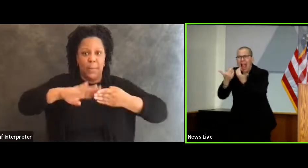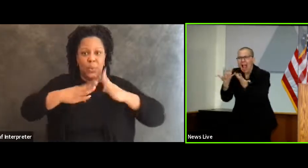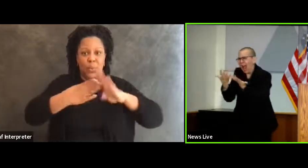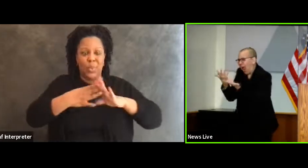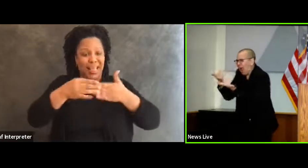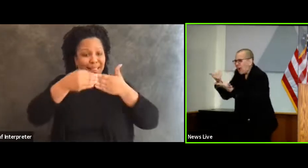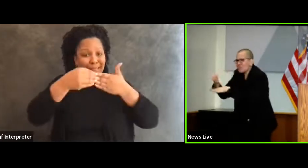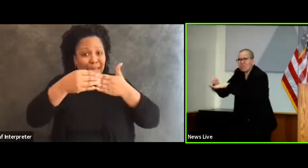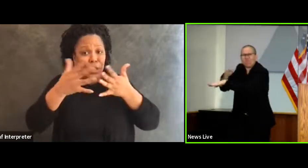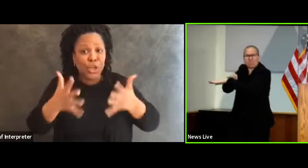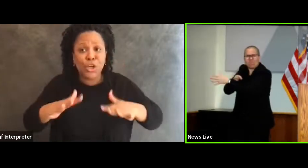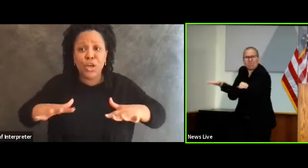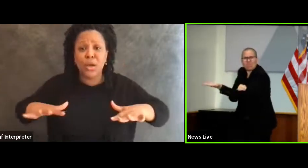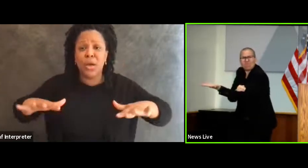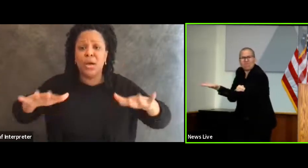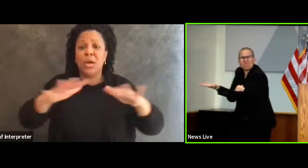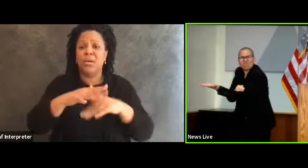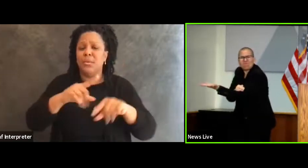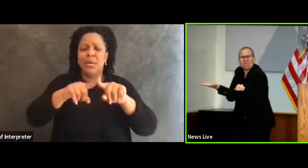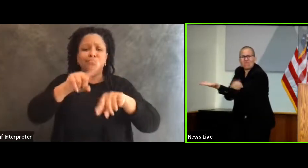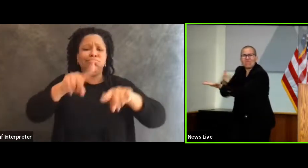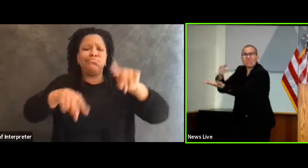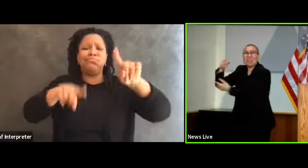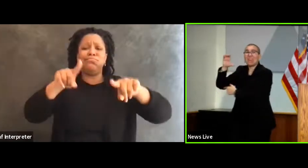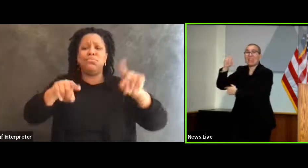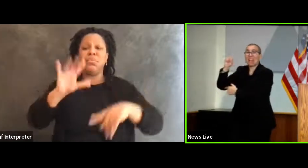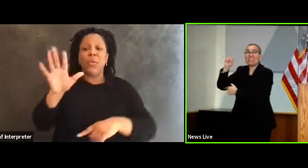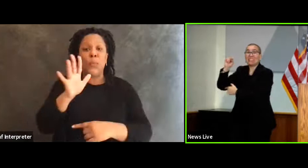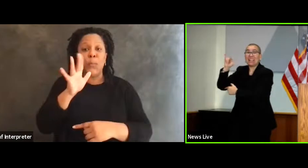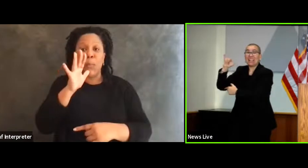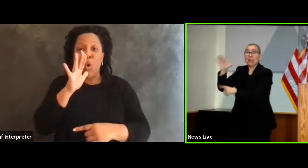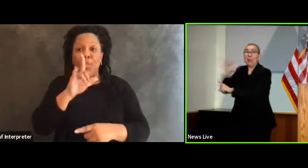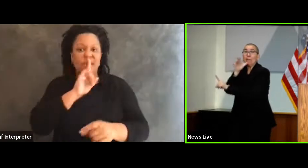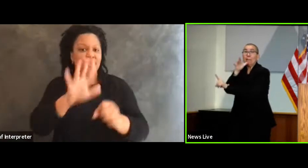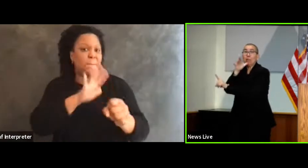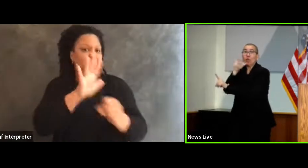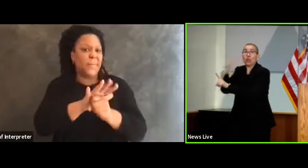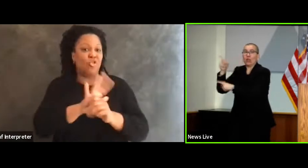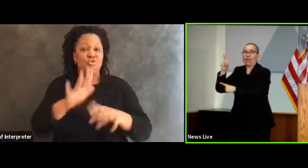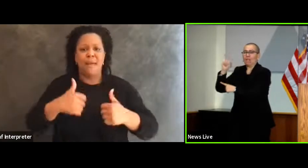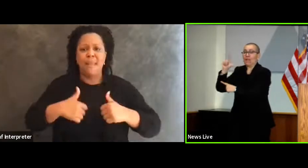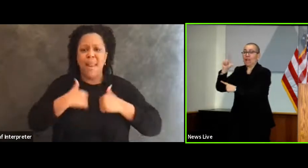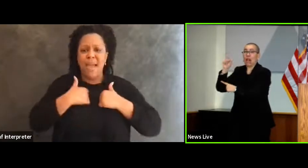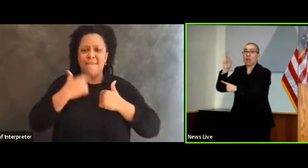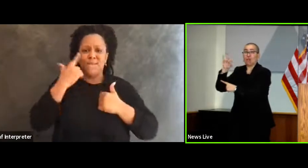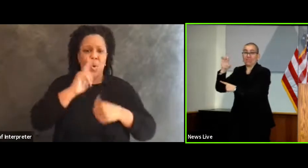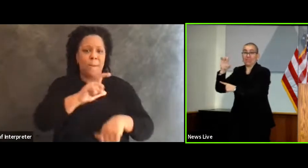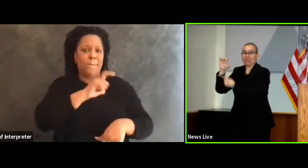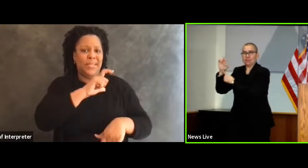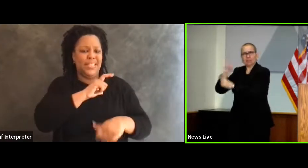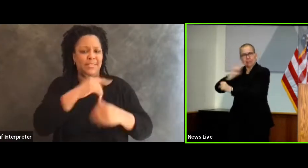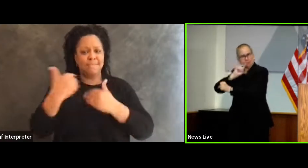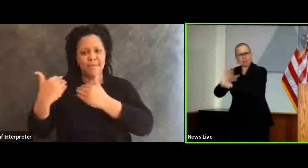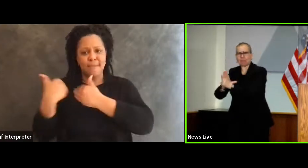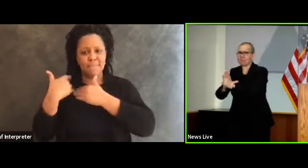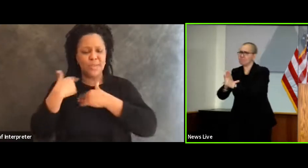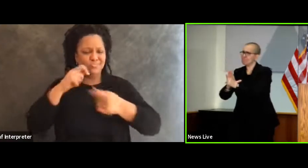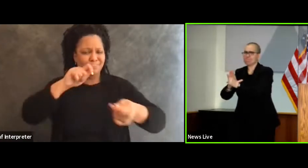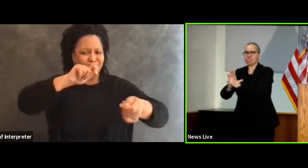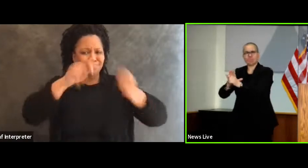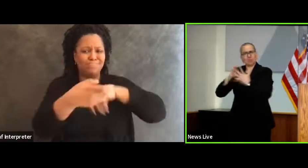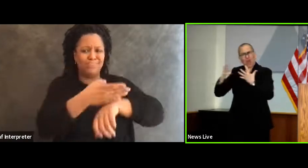Philando Castile's mother, Valerie, dedicated her life to police reform and accountability, and his best friend, John Thompson, did as